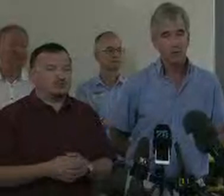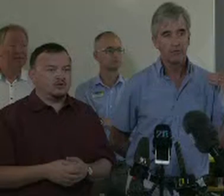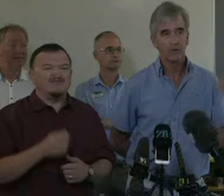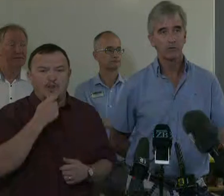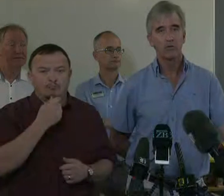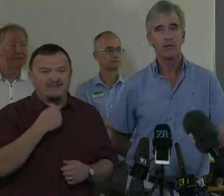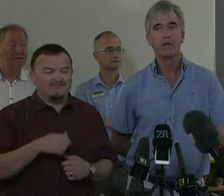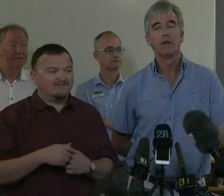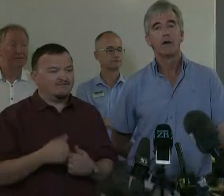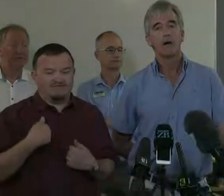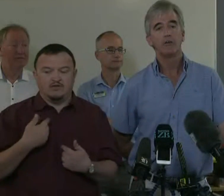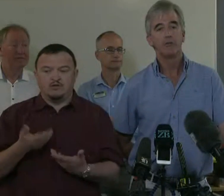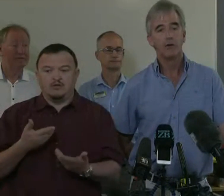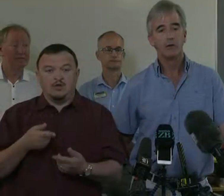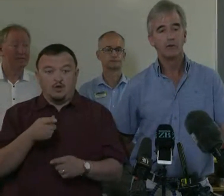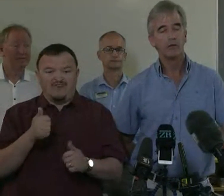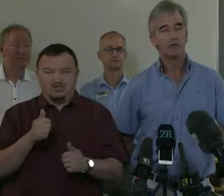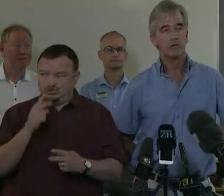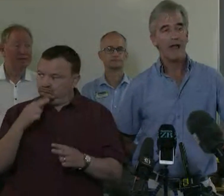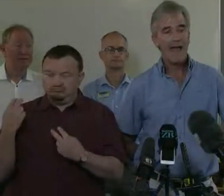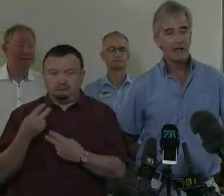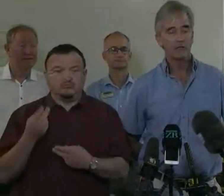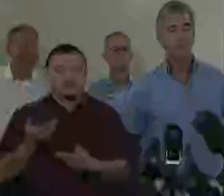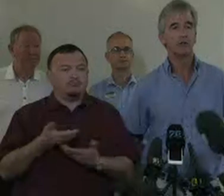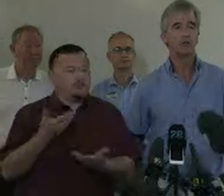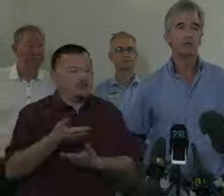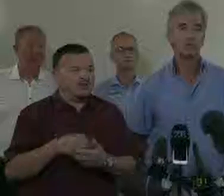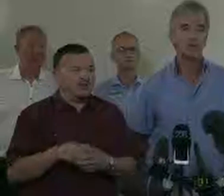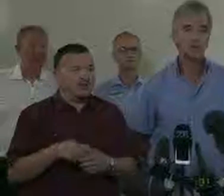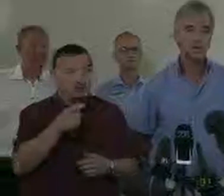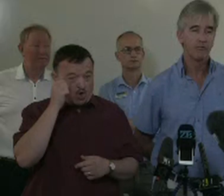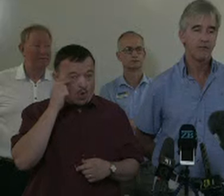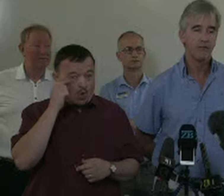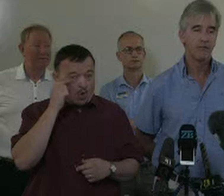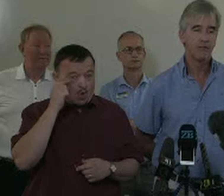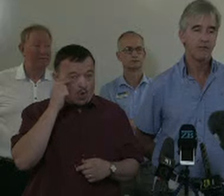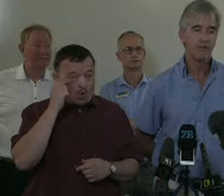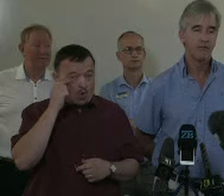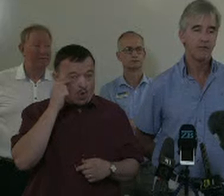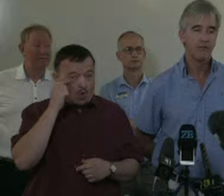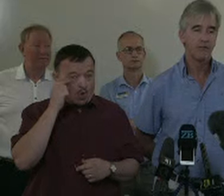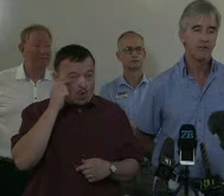heard the briefing this morning. You've heard that there is still active concerns about the fire